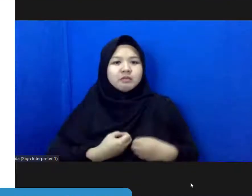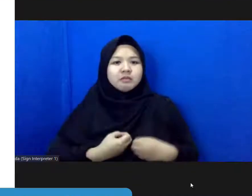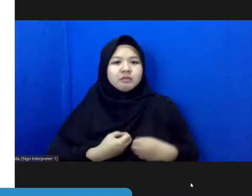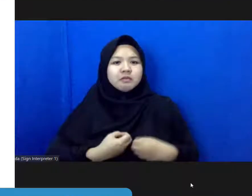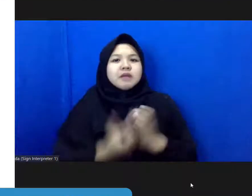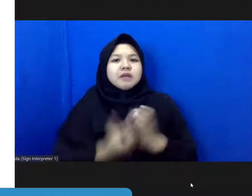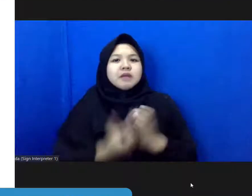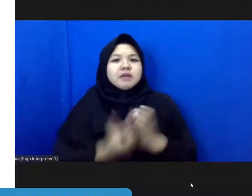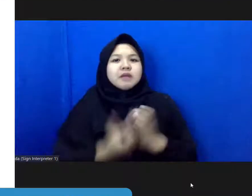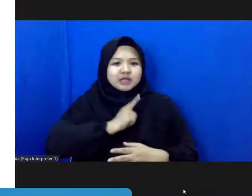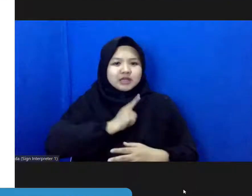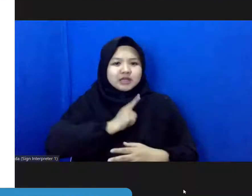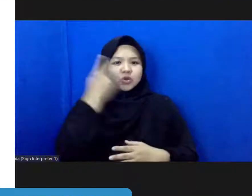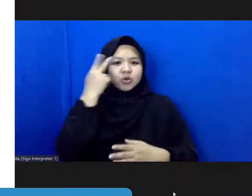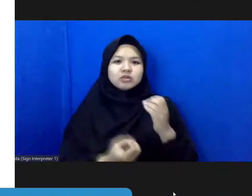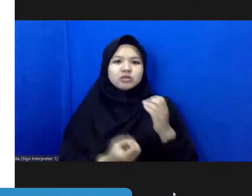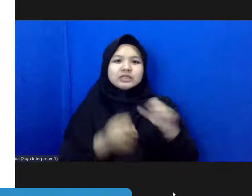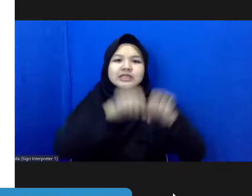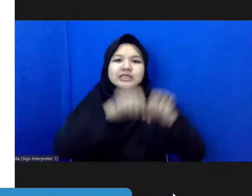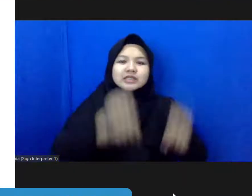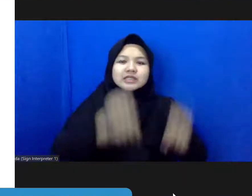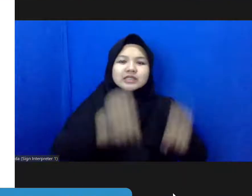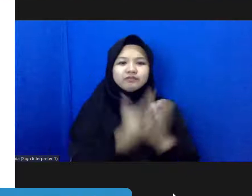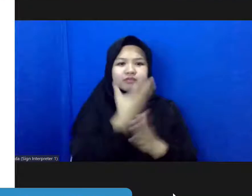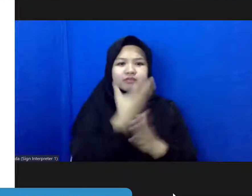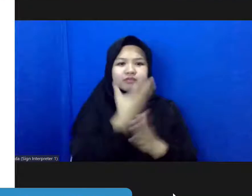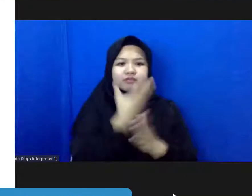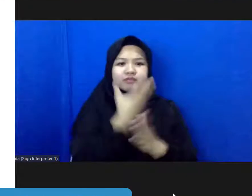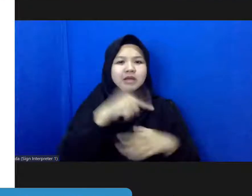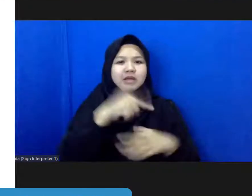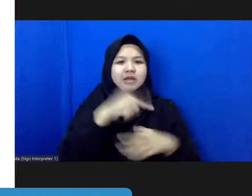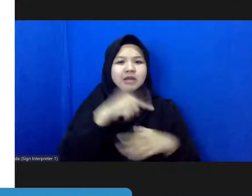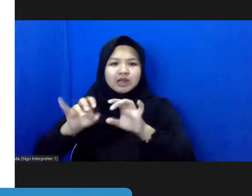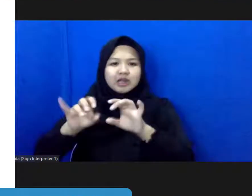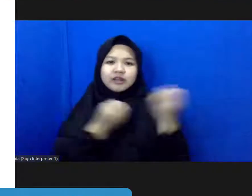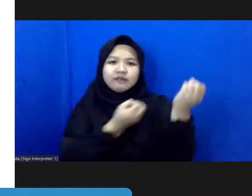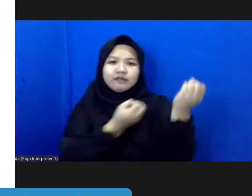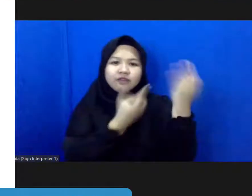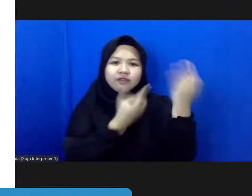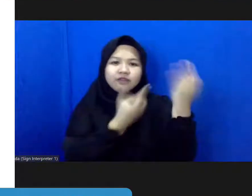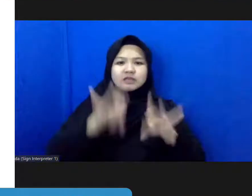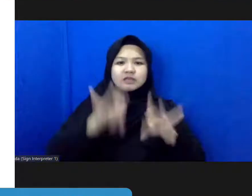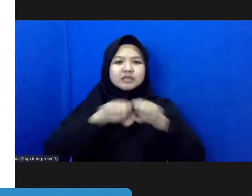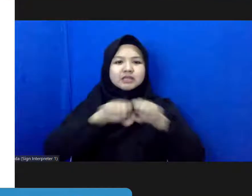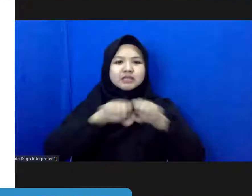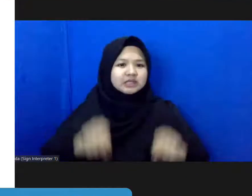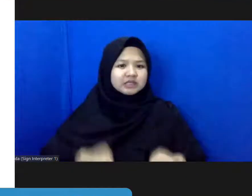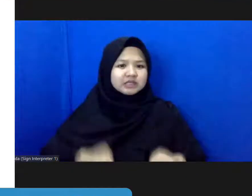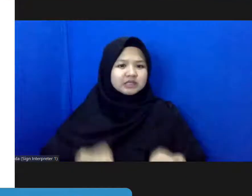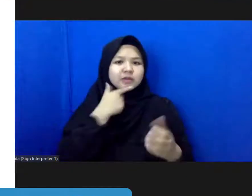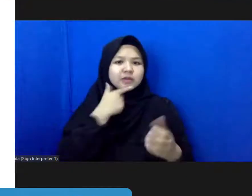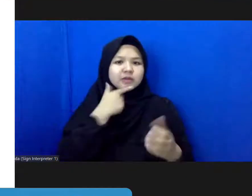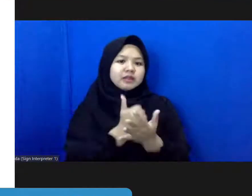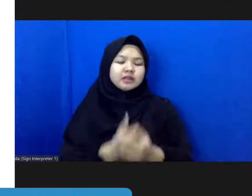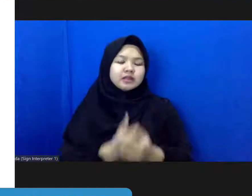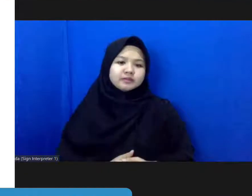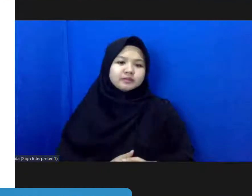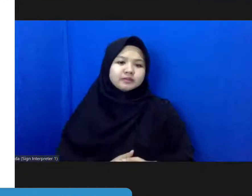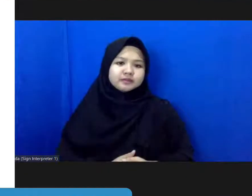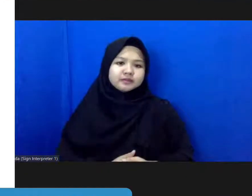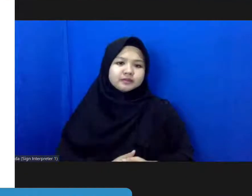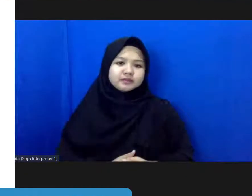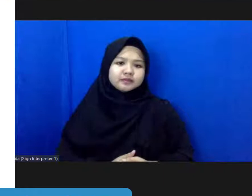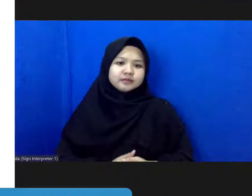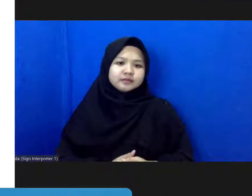to improve our system. Digitalizations, information management system becomes very, very important. And then of